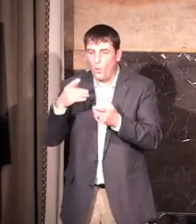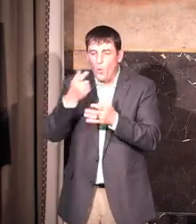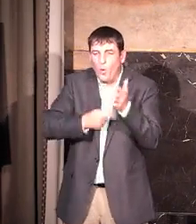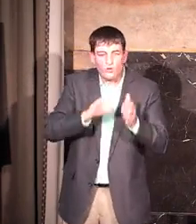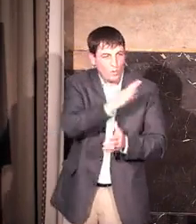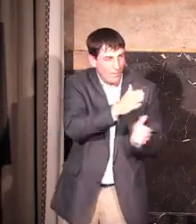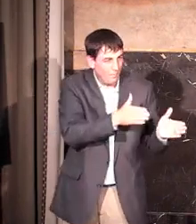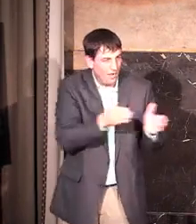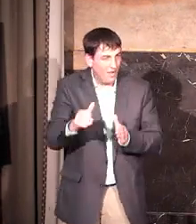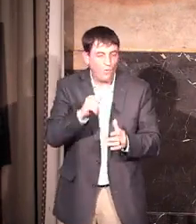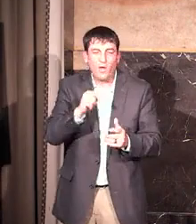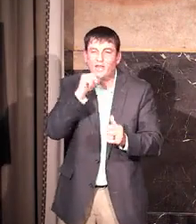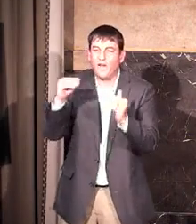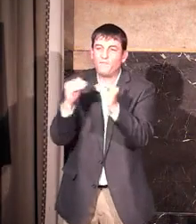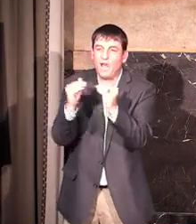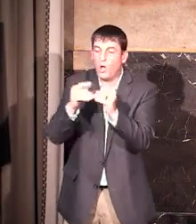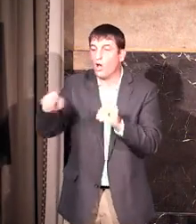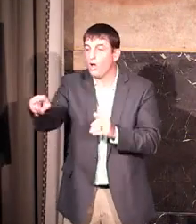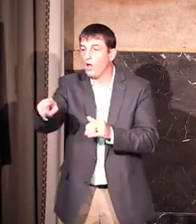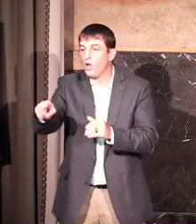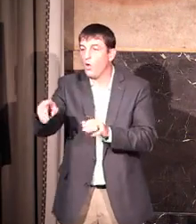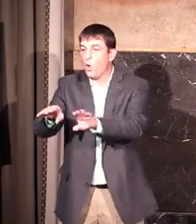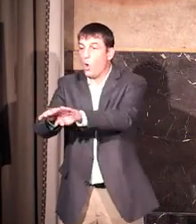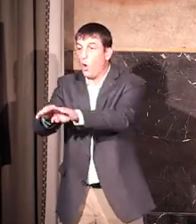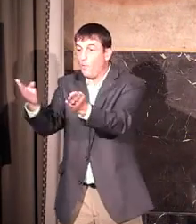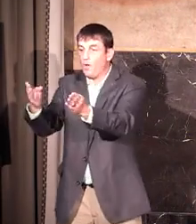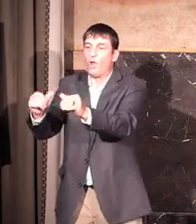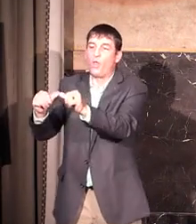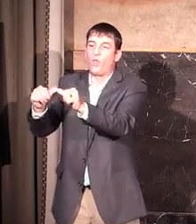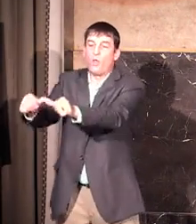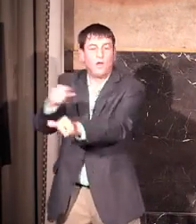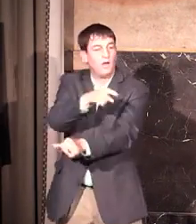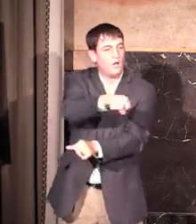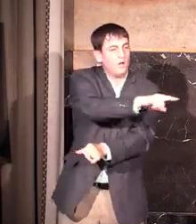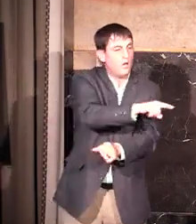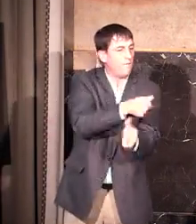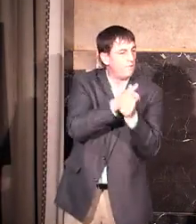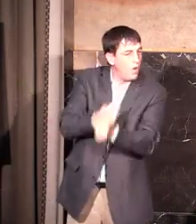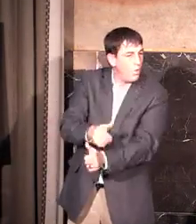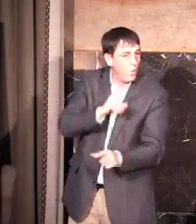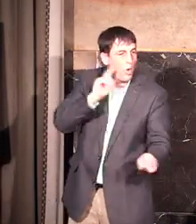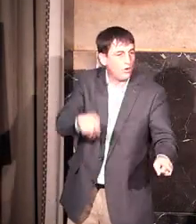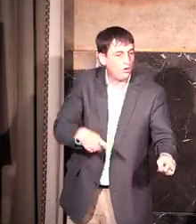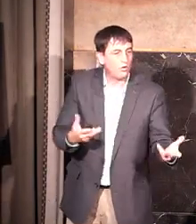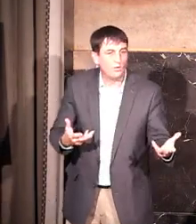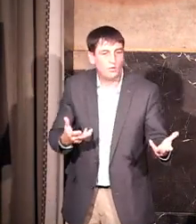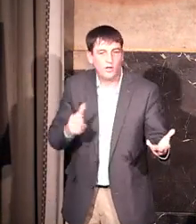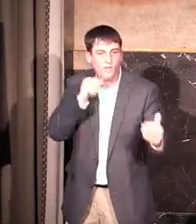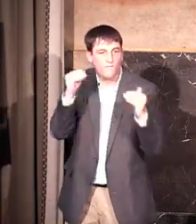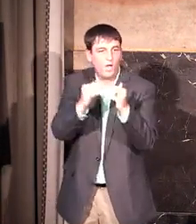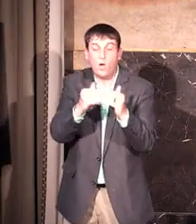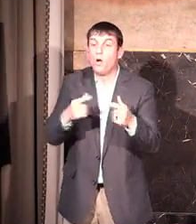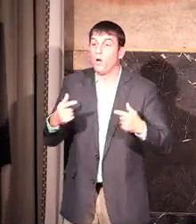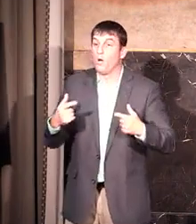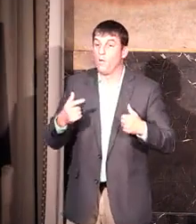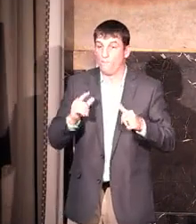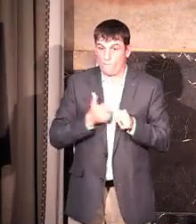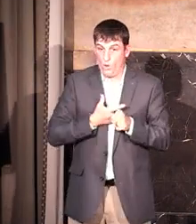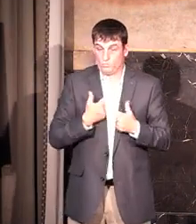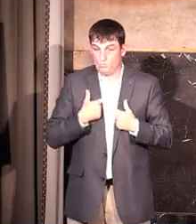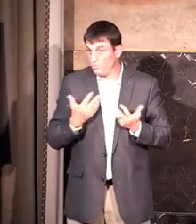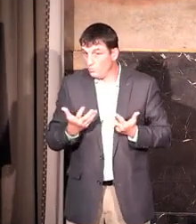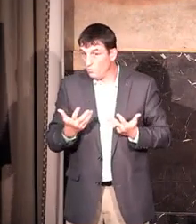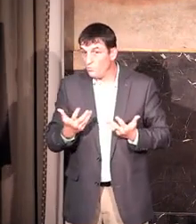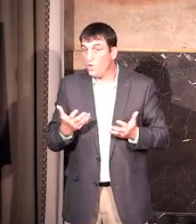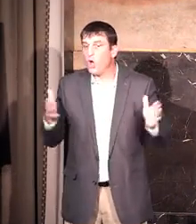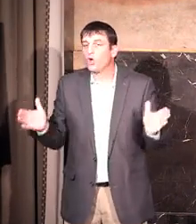it's not exactly fair that if those are allowed to stay open for the ones that are following the rules, right? Yeah, well, first of all, we encourage everyone to abide by